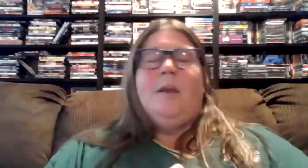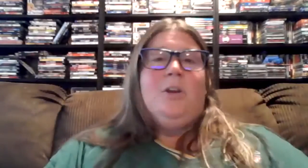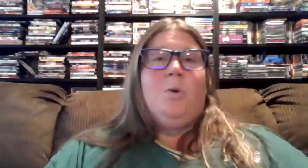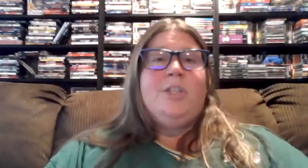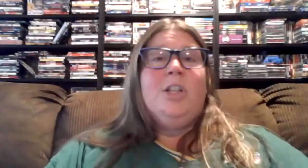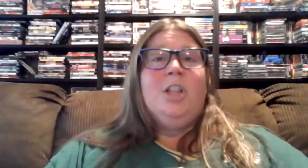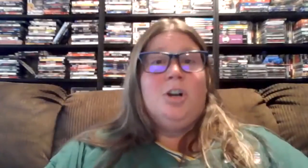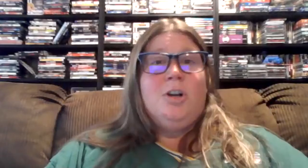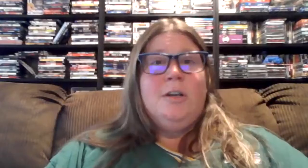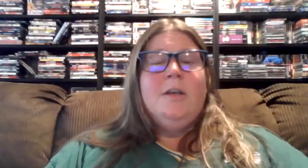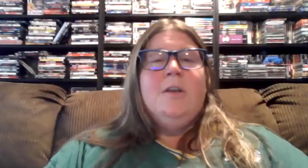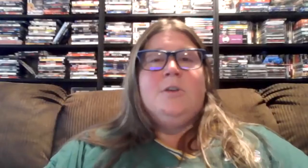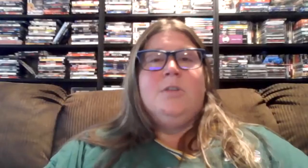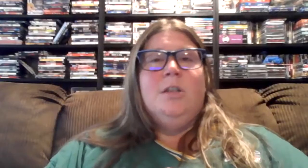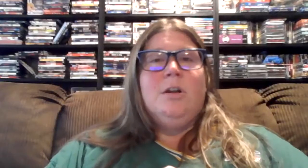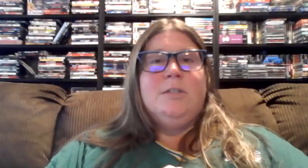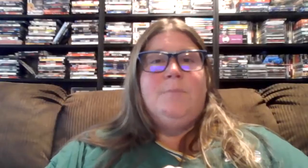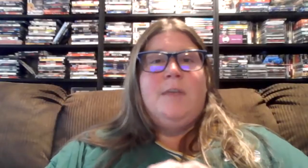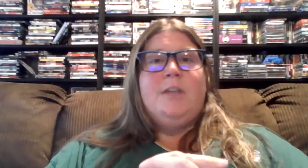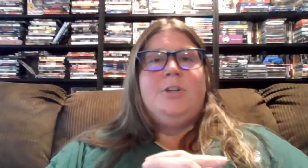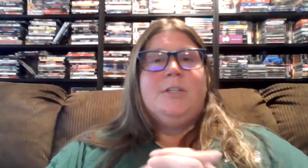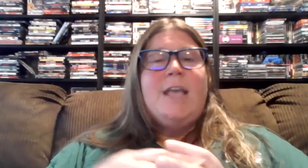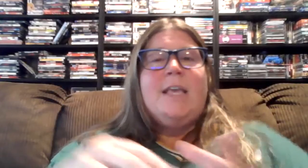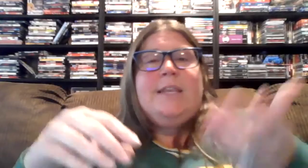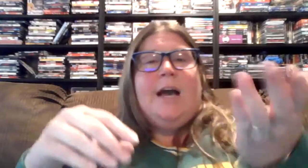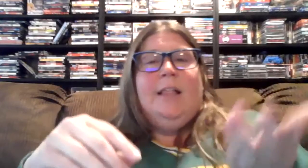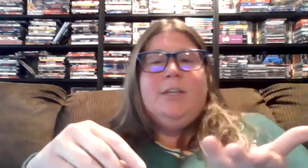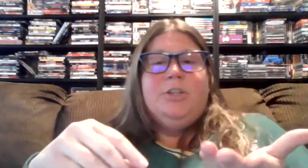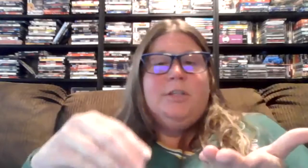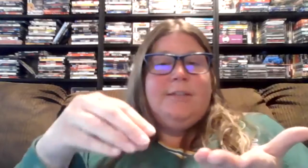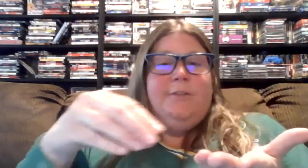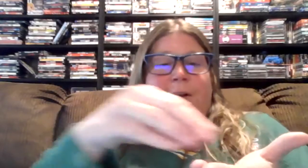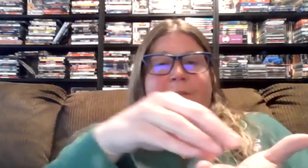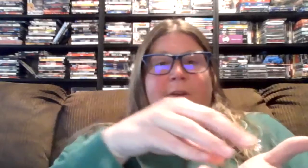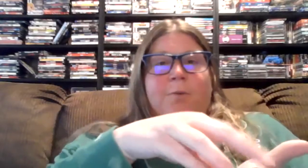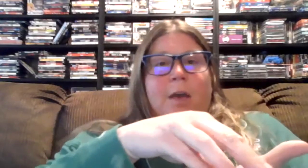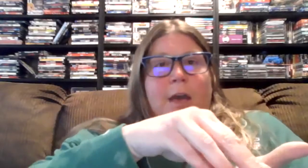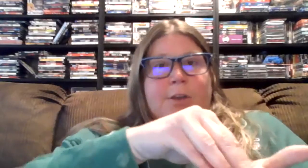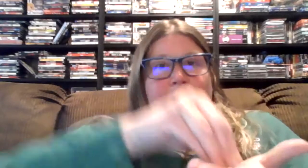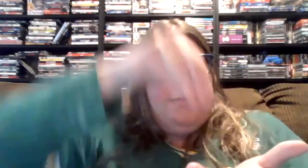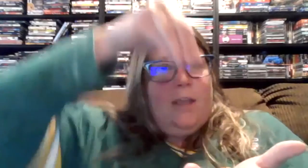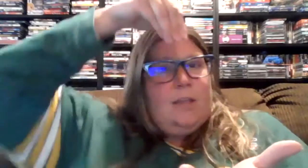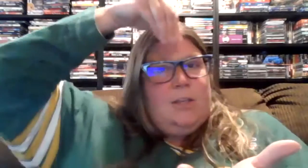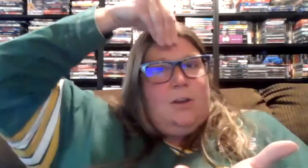You're going to learn. So to learn something is you're taking the knowledge that's in front of you and you're bringing it to your